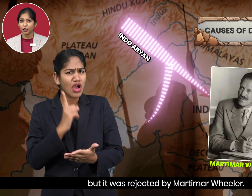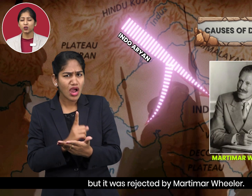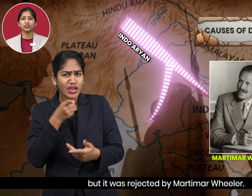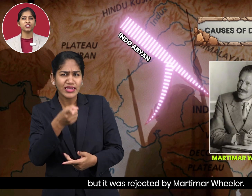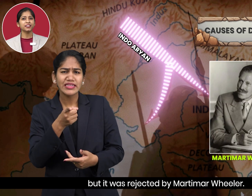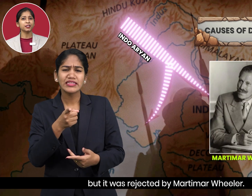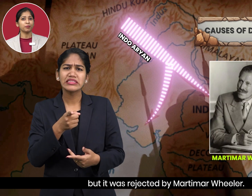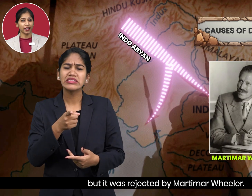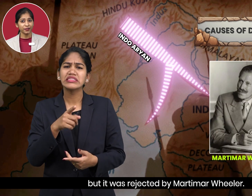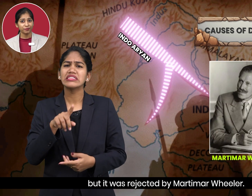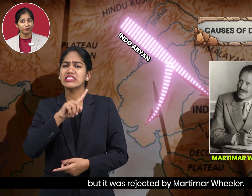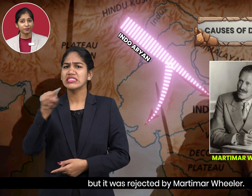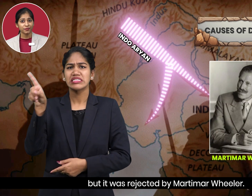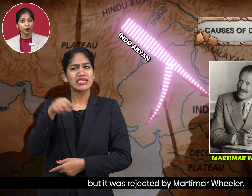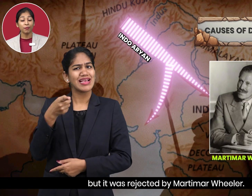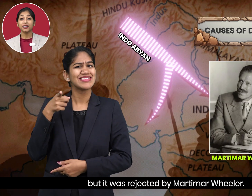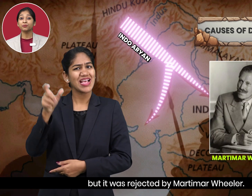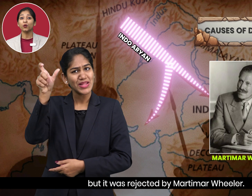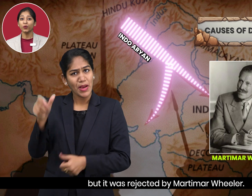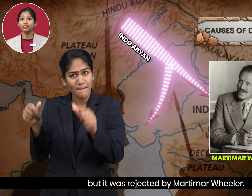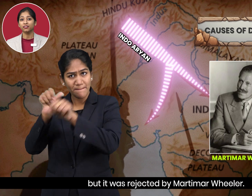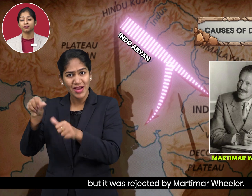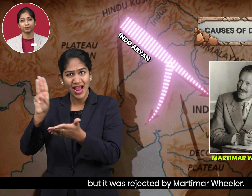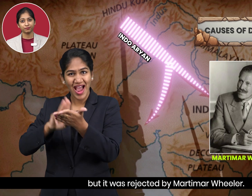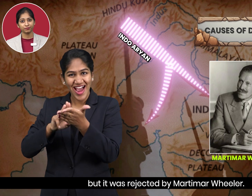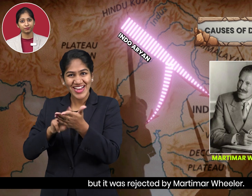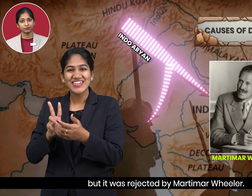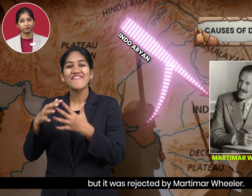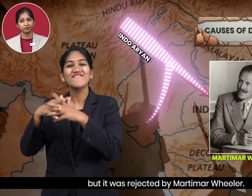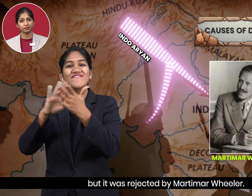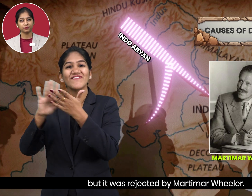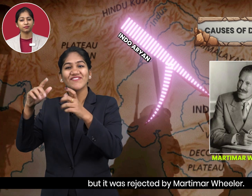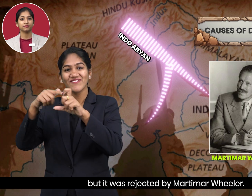But it was rejected by Mortimer Wheeler.